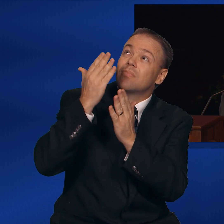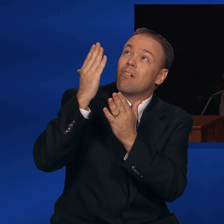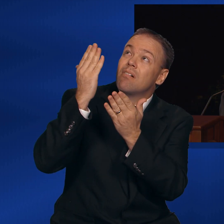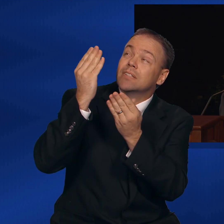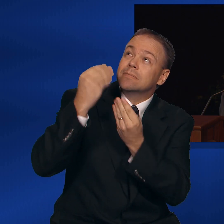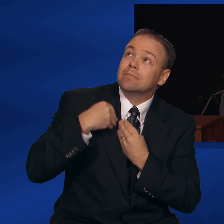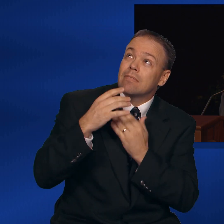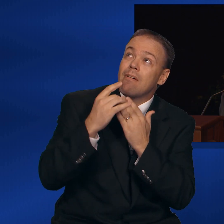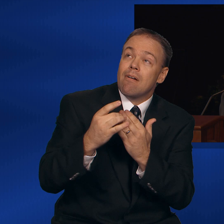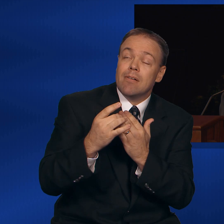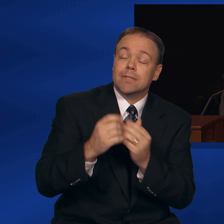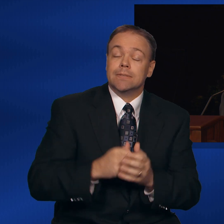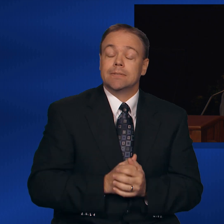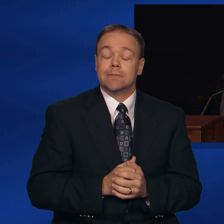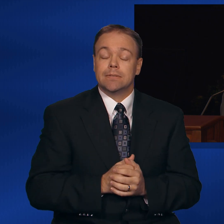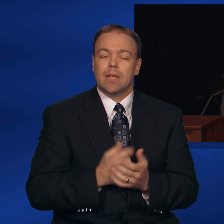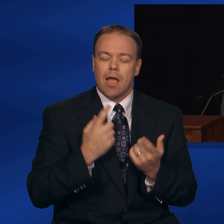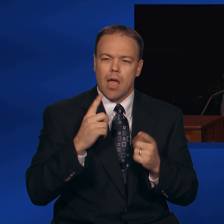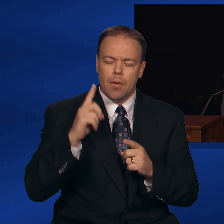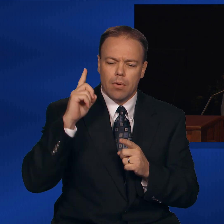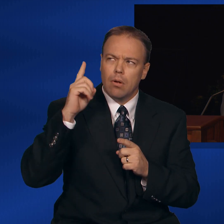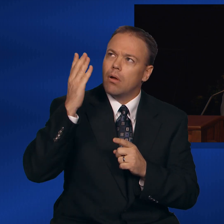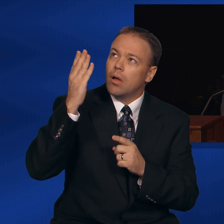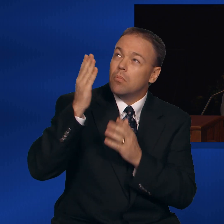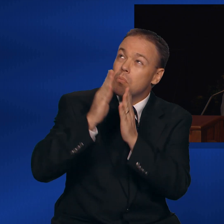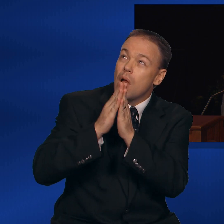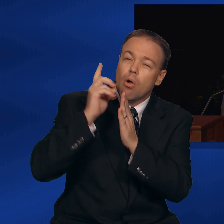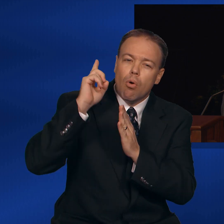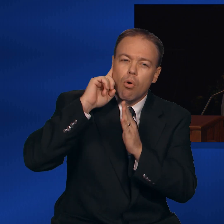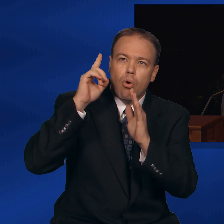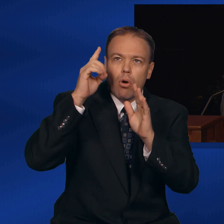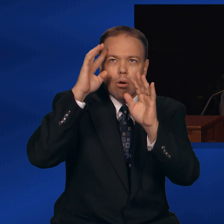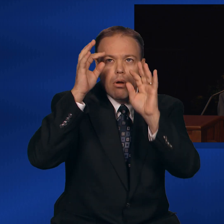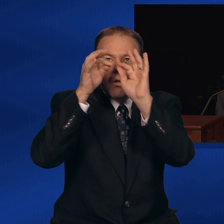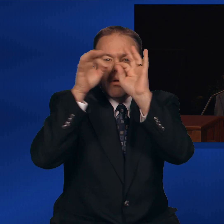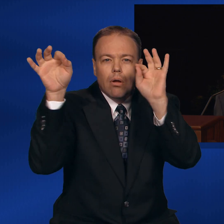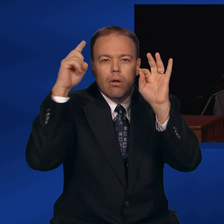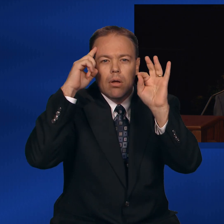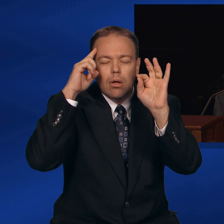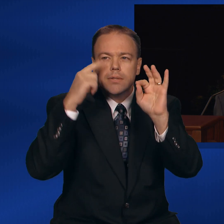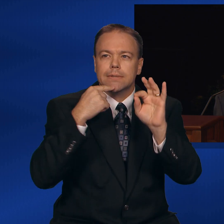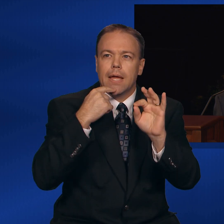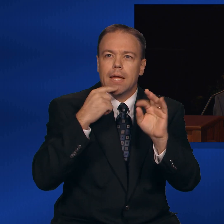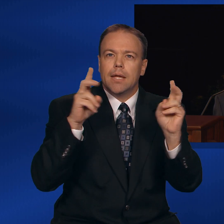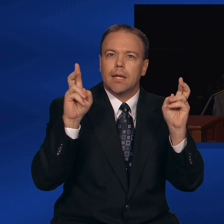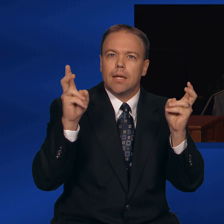As he prayed, he heard a voice in his mind saying,